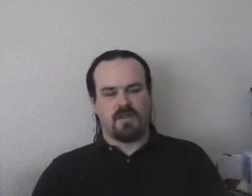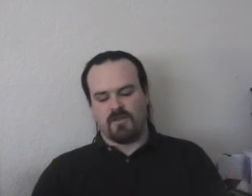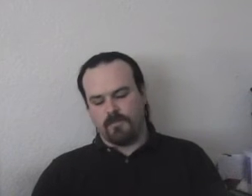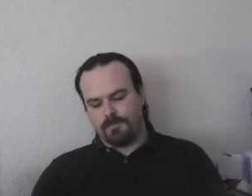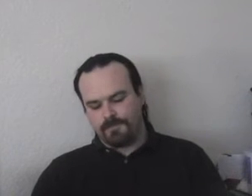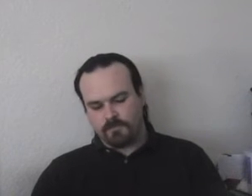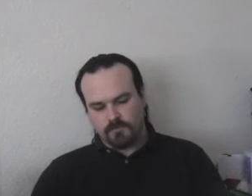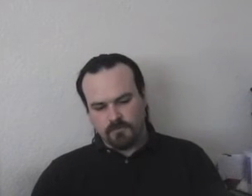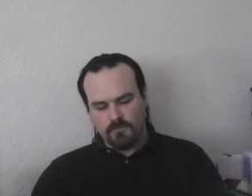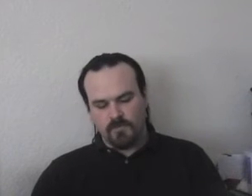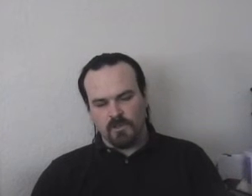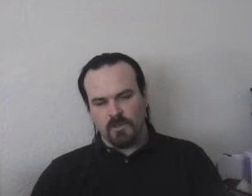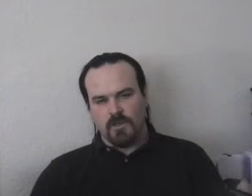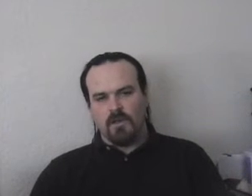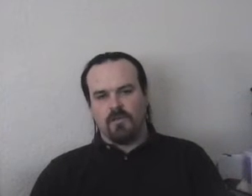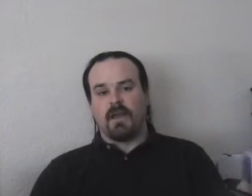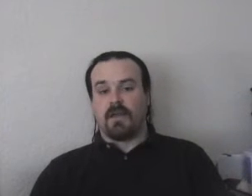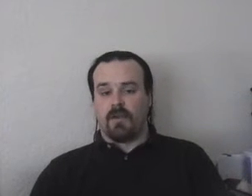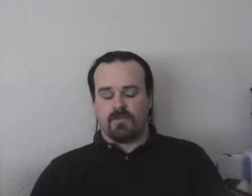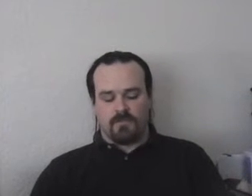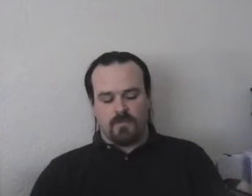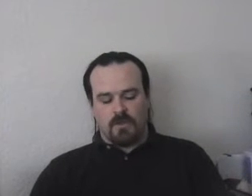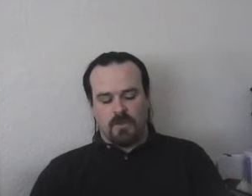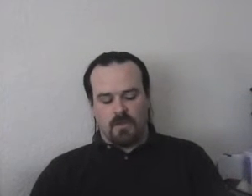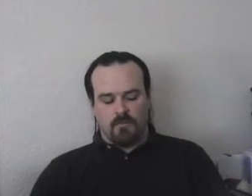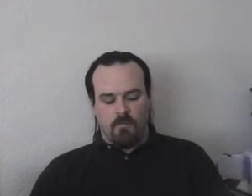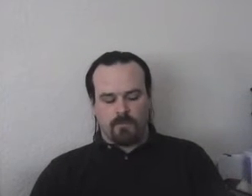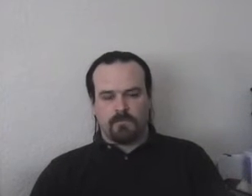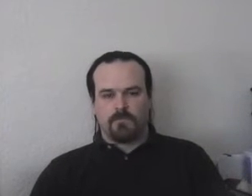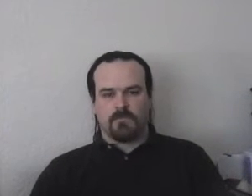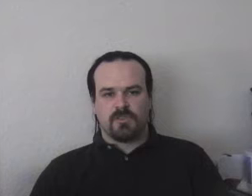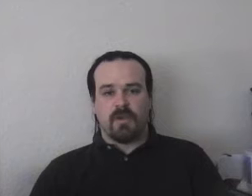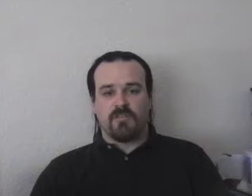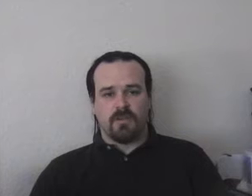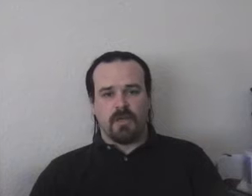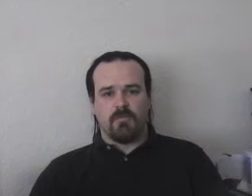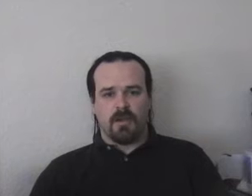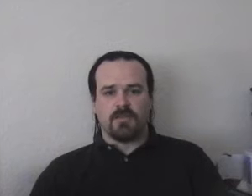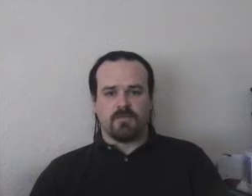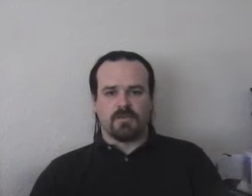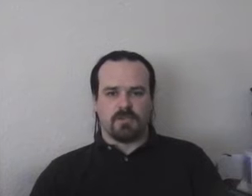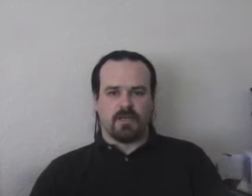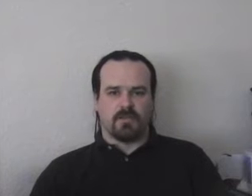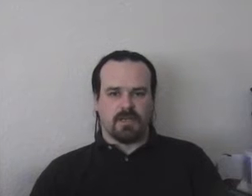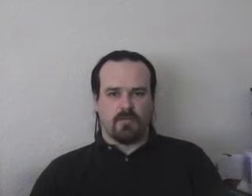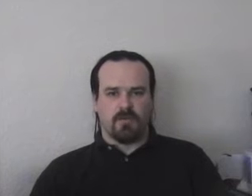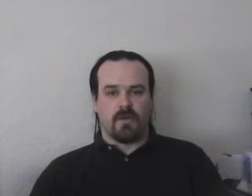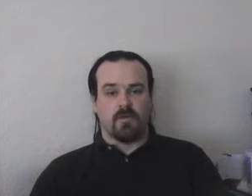fancy. But I digress. So basically, because of this particular job and the way that it